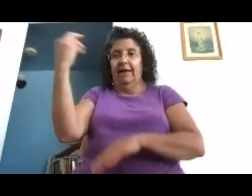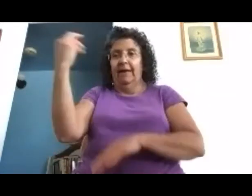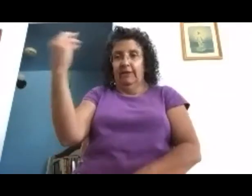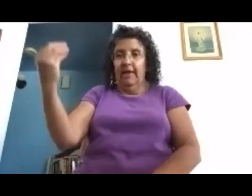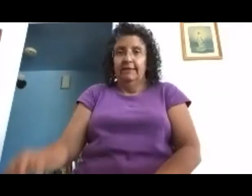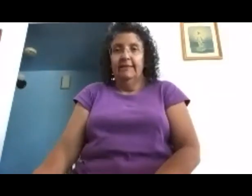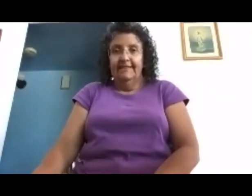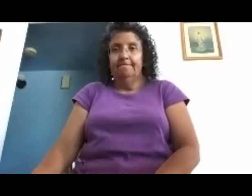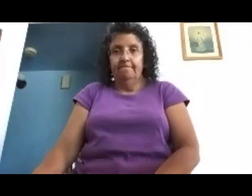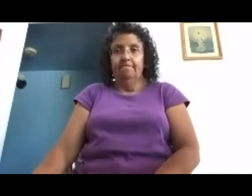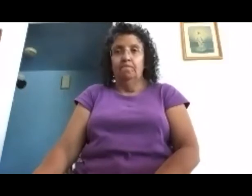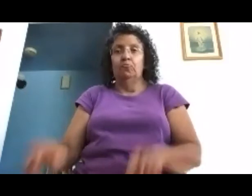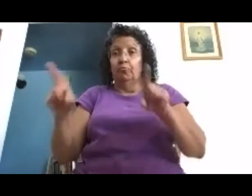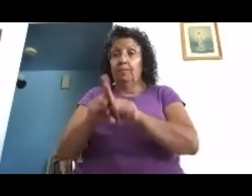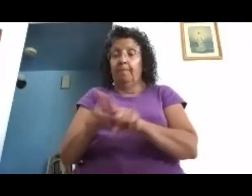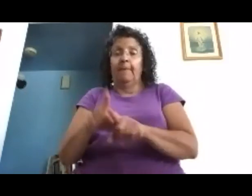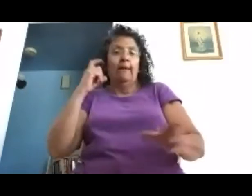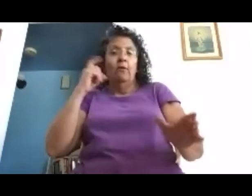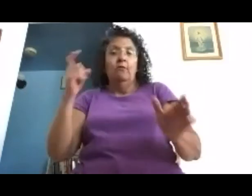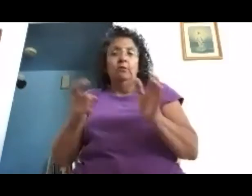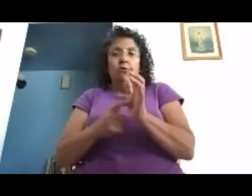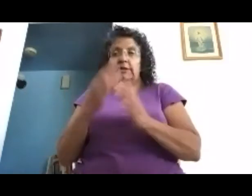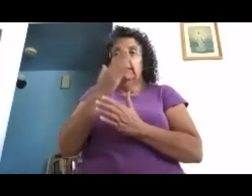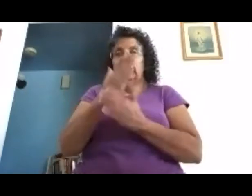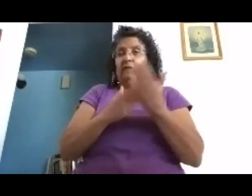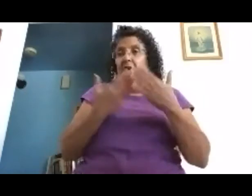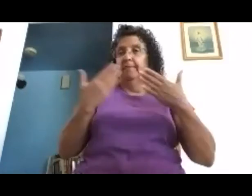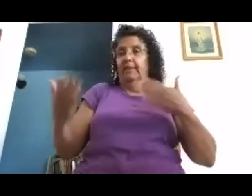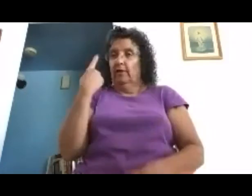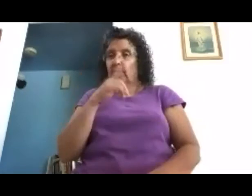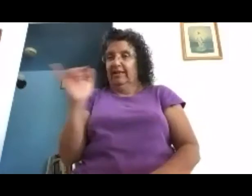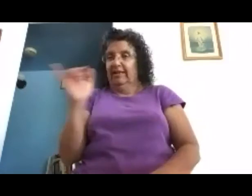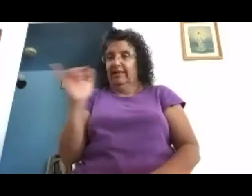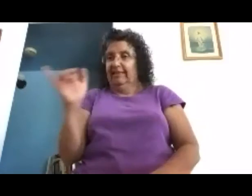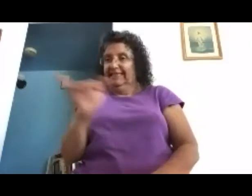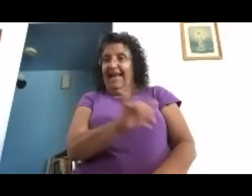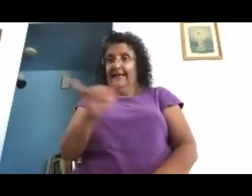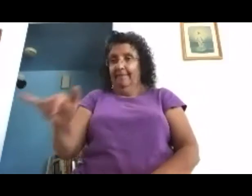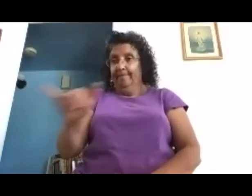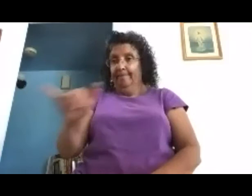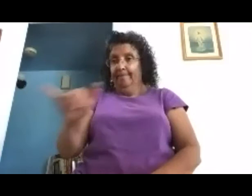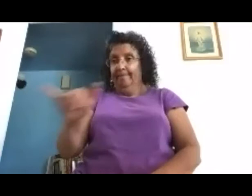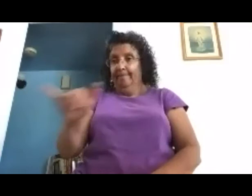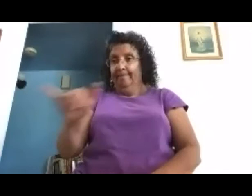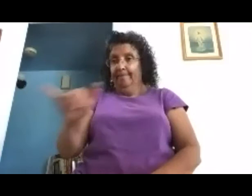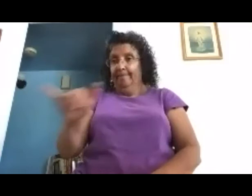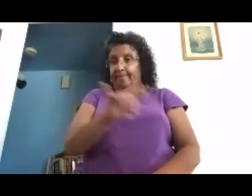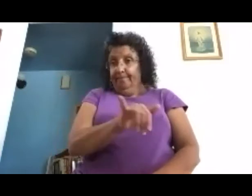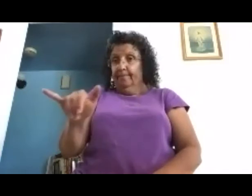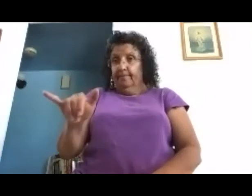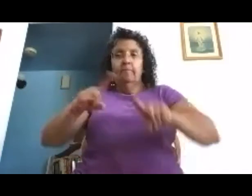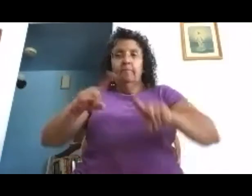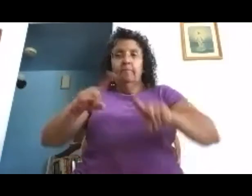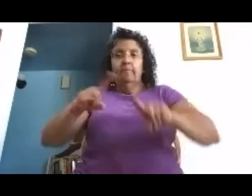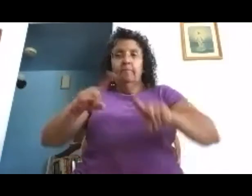Now you'll also notice that some things look the same, right? So now I'm going to introduce some vocabulary that will help you set